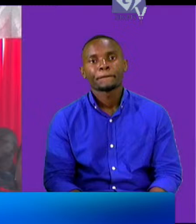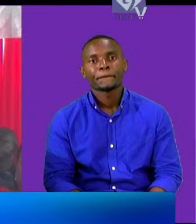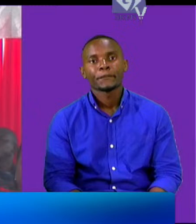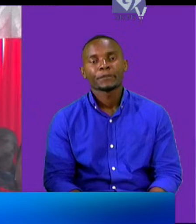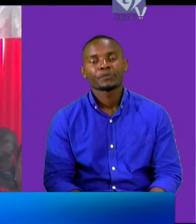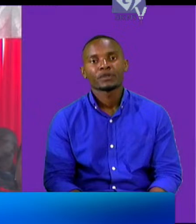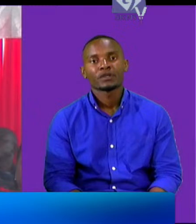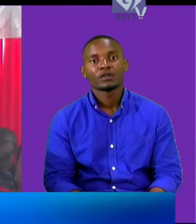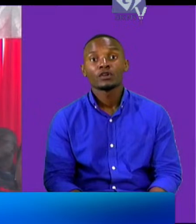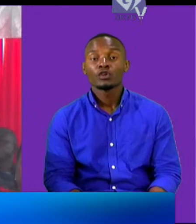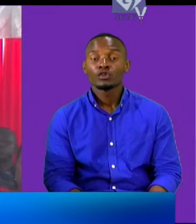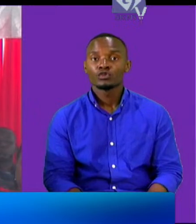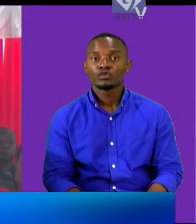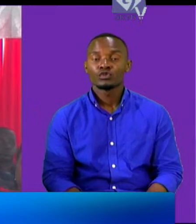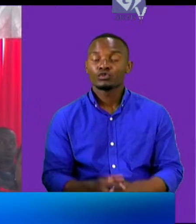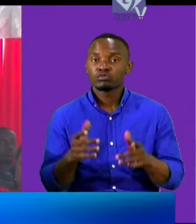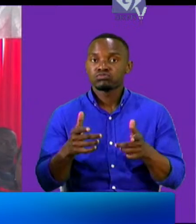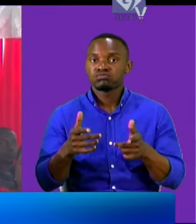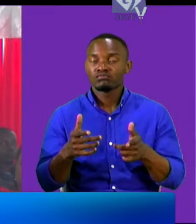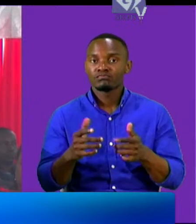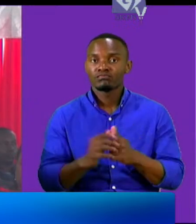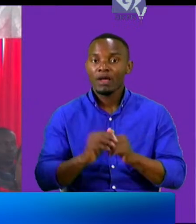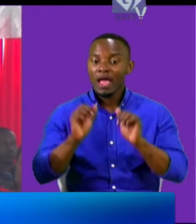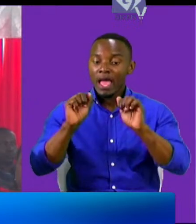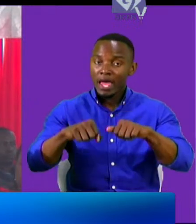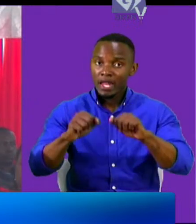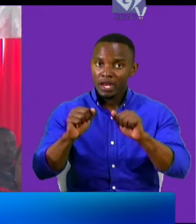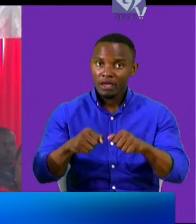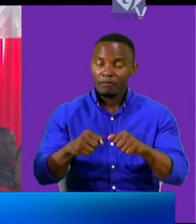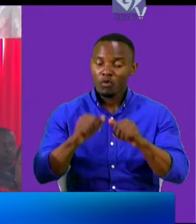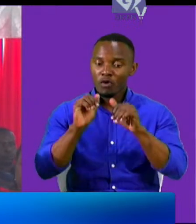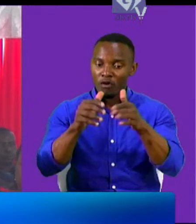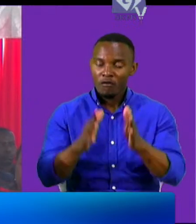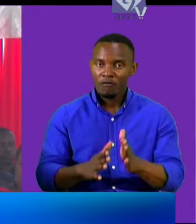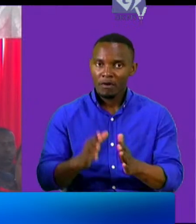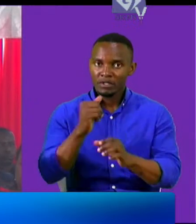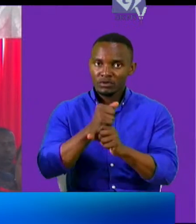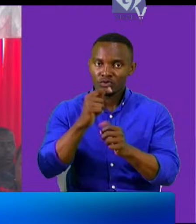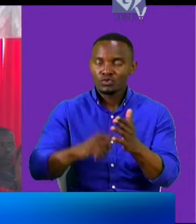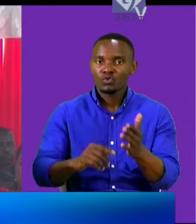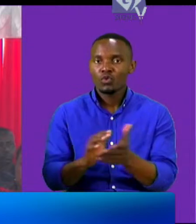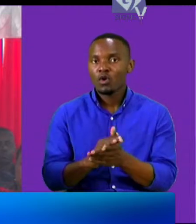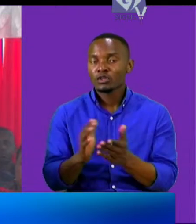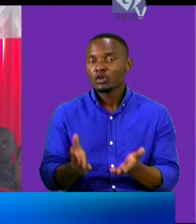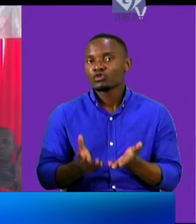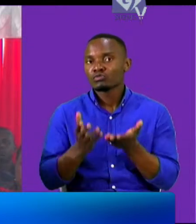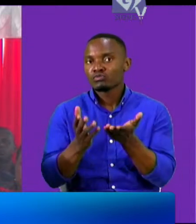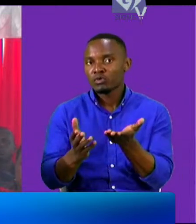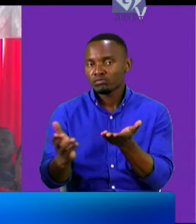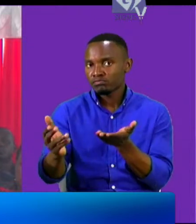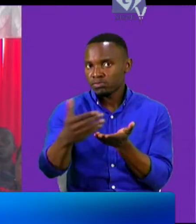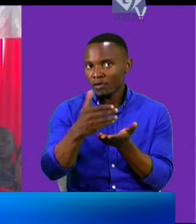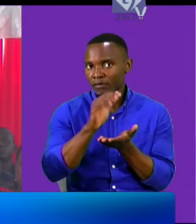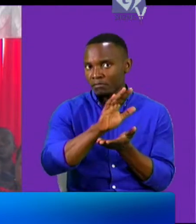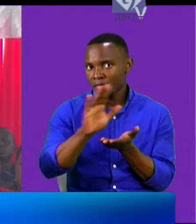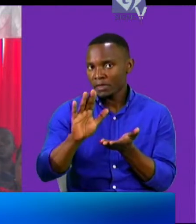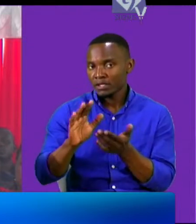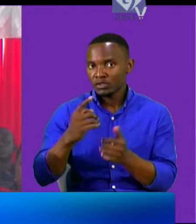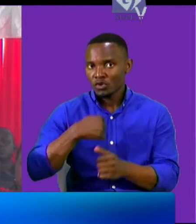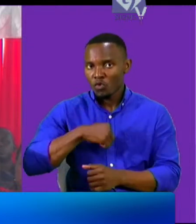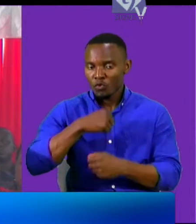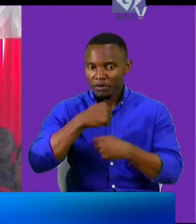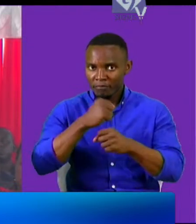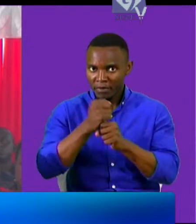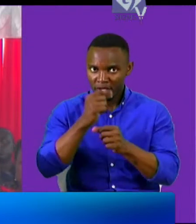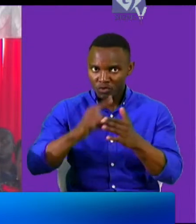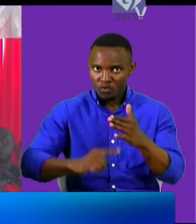To enable our farmers to aggregate their produce for bulk marketing of their produce, we have constructed 16 fresh